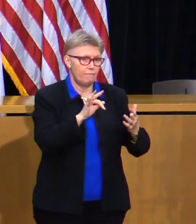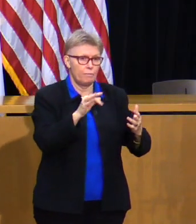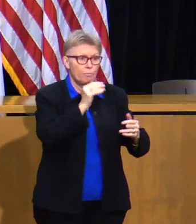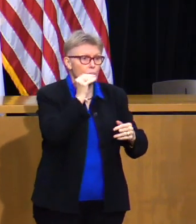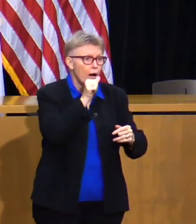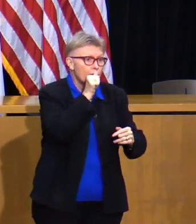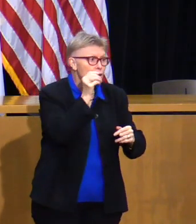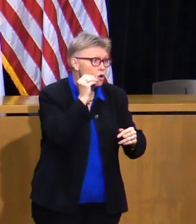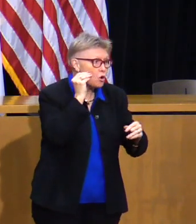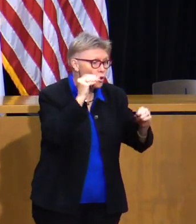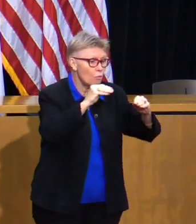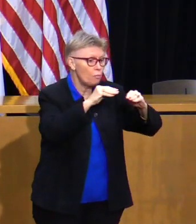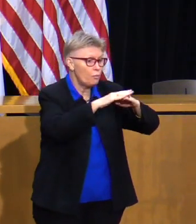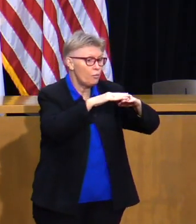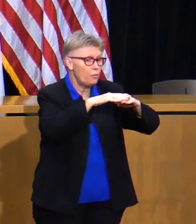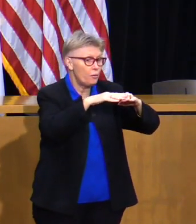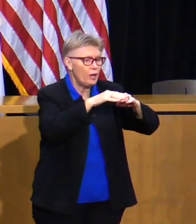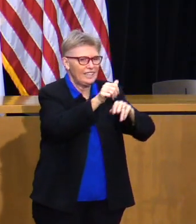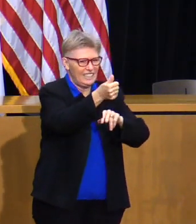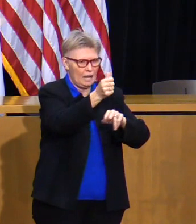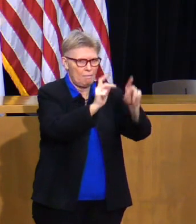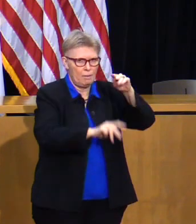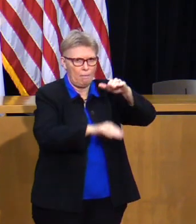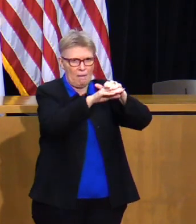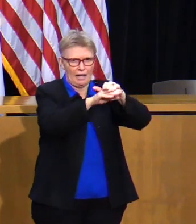events and private gatherings.